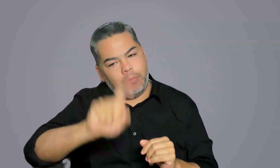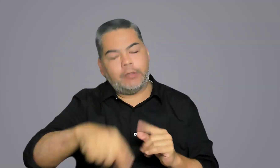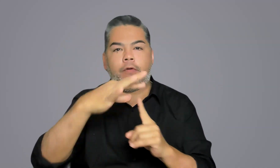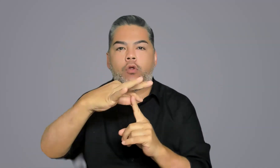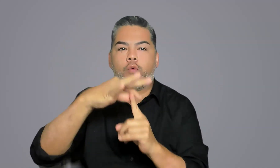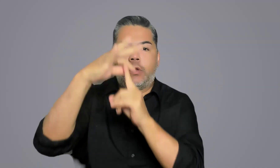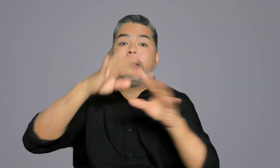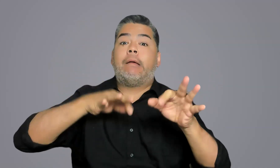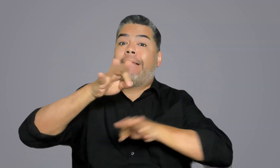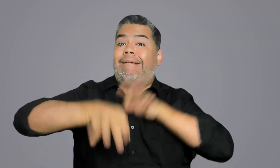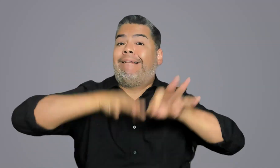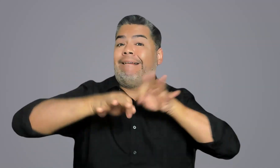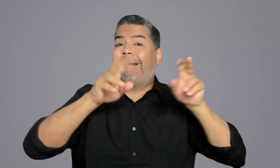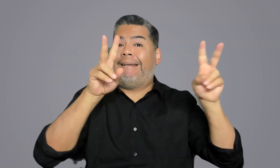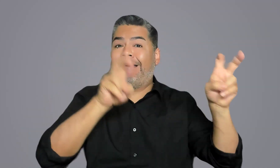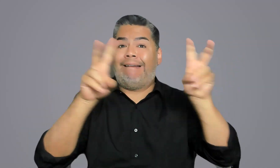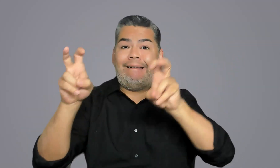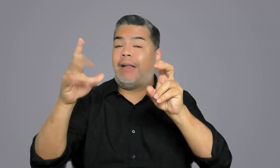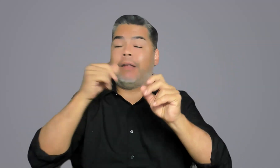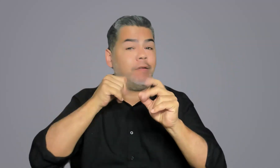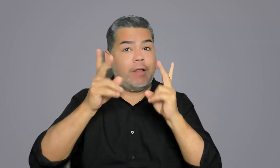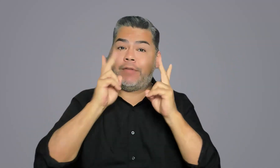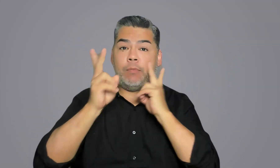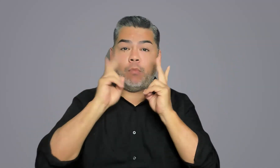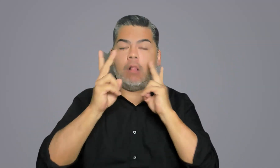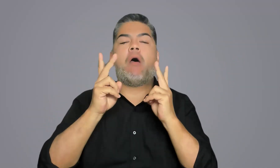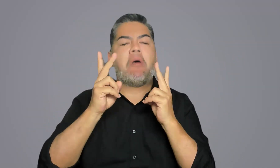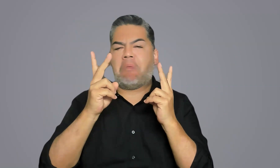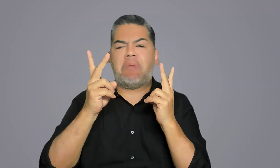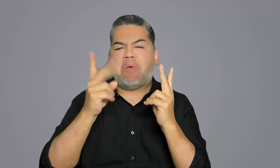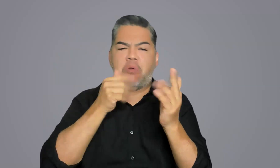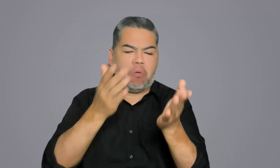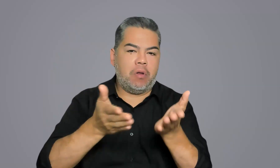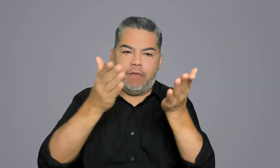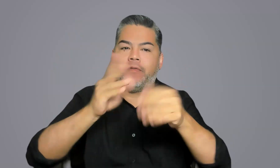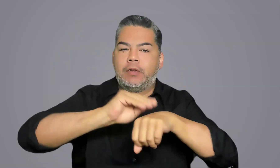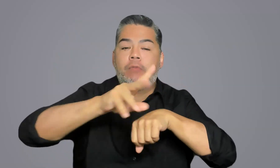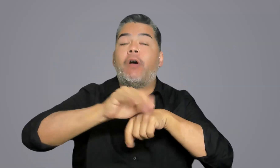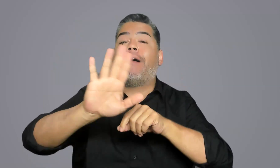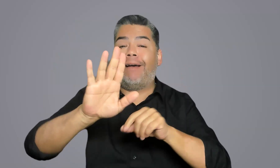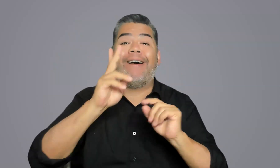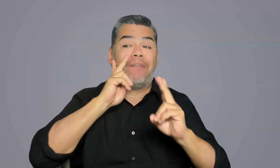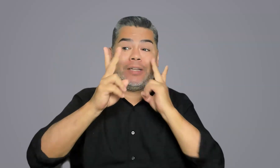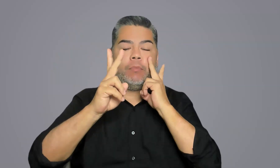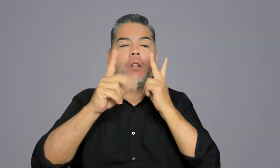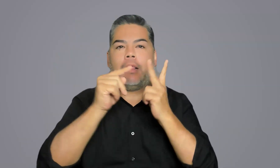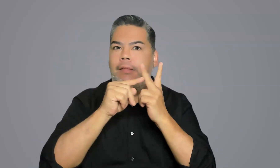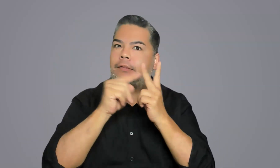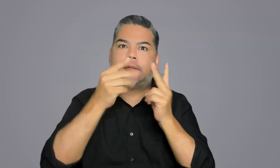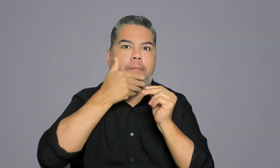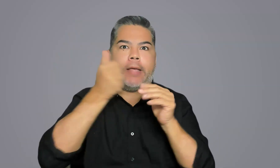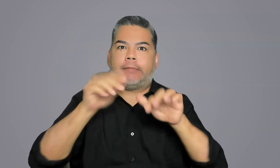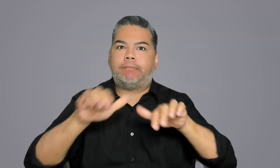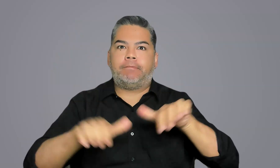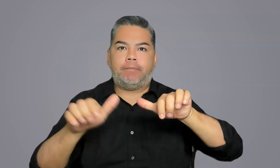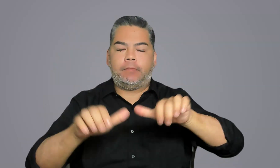on each slide, even if they're not visible, but that is not advisable best practice. Visible headings are always the best way to go.